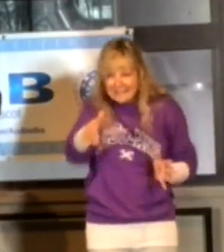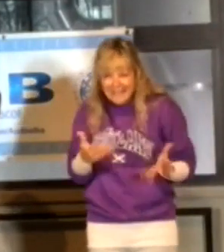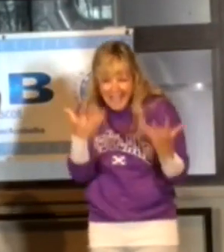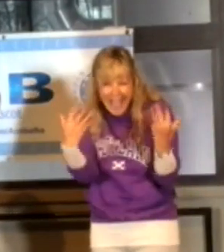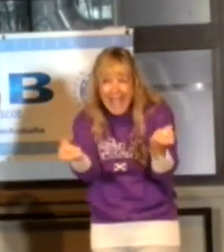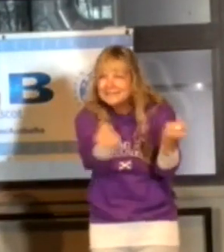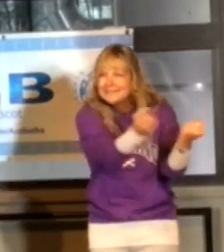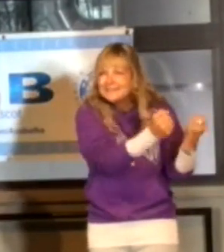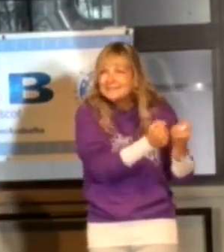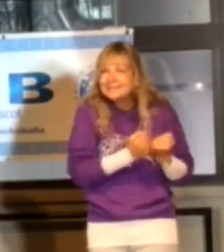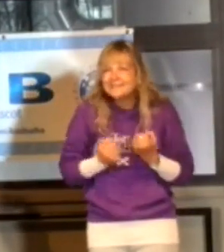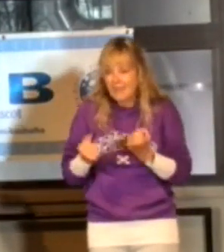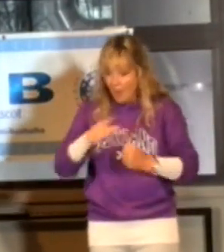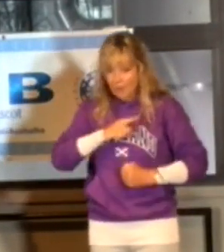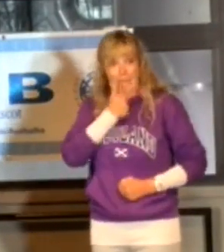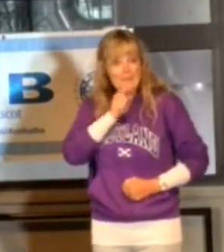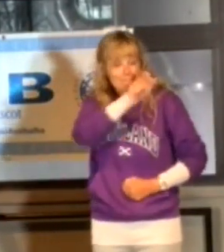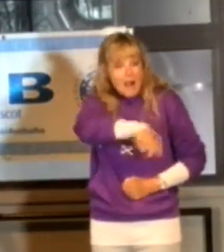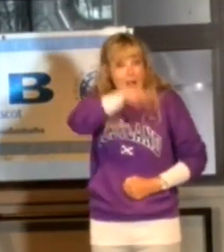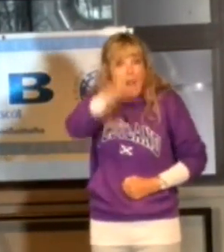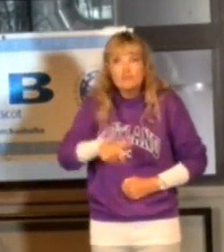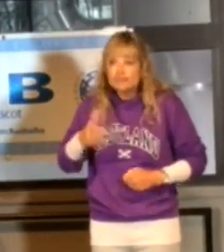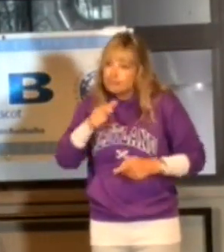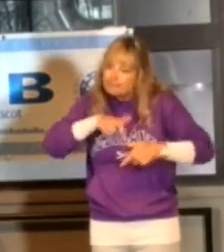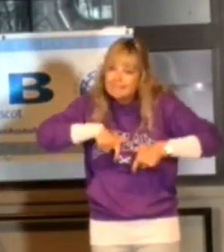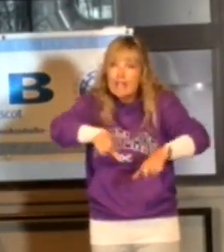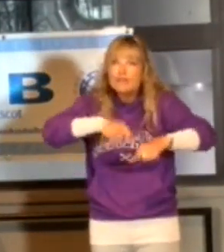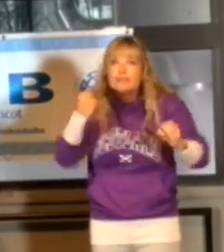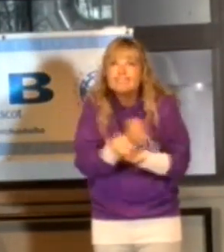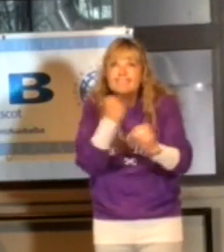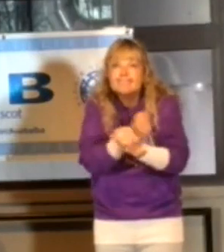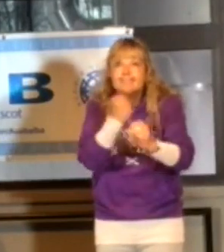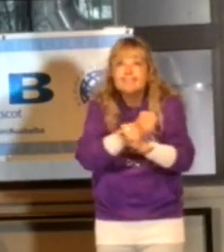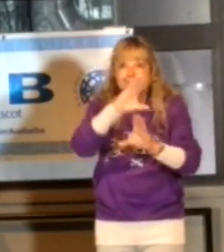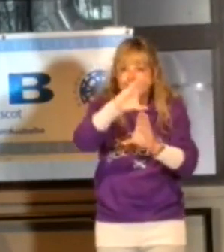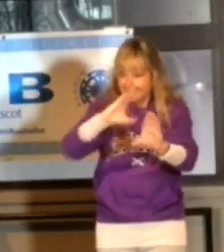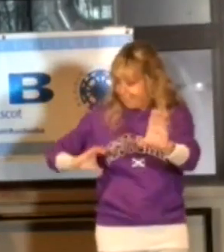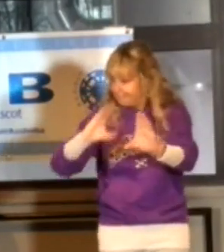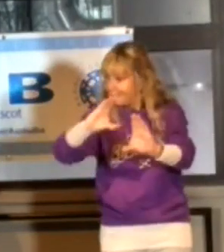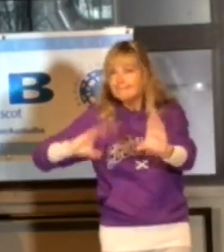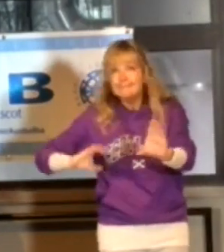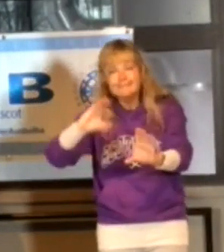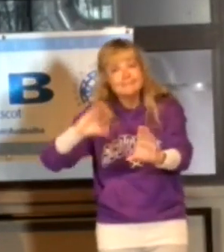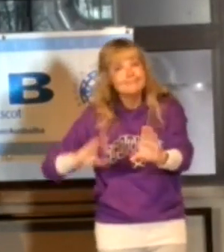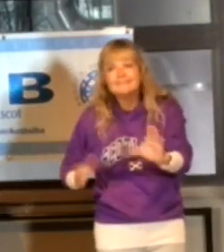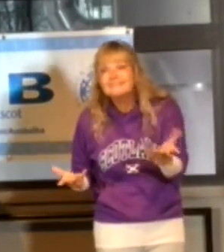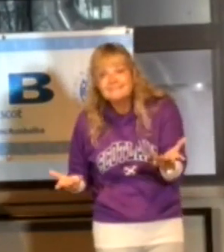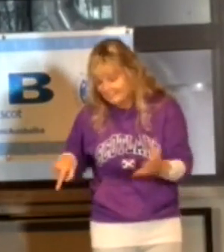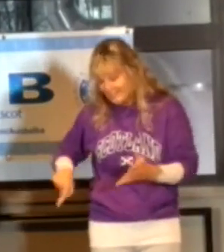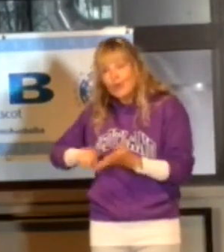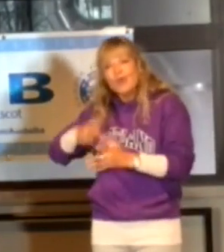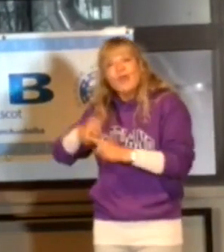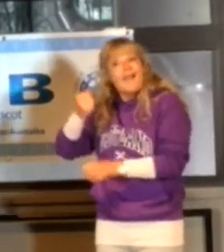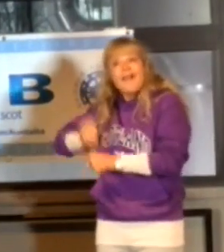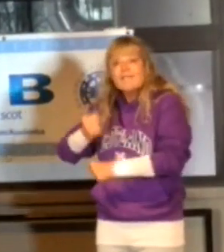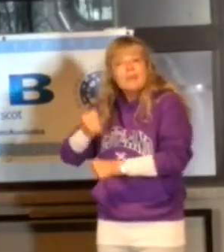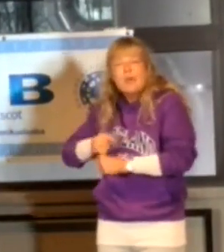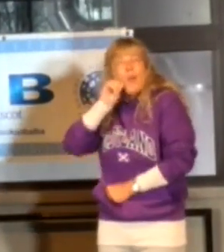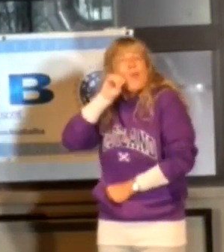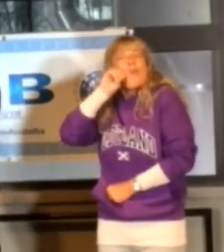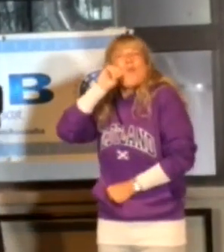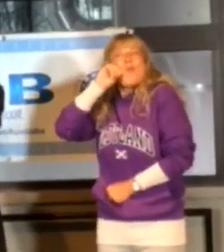as a pool of manpower to maintain the United Kingdom state. The United Kingdom government will not give